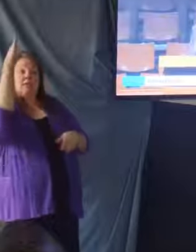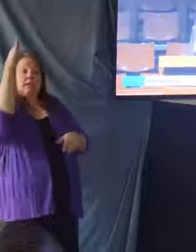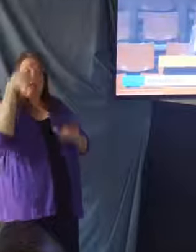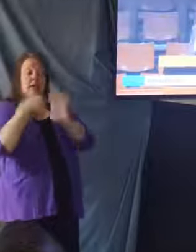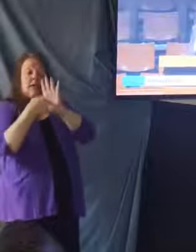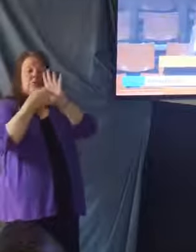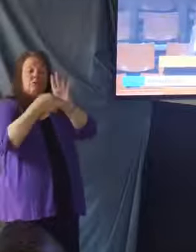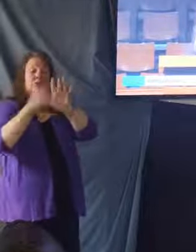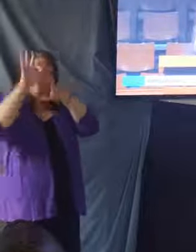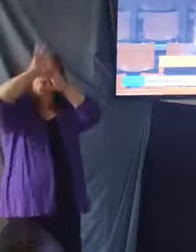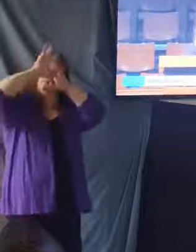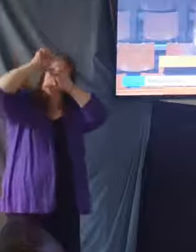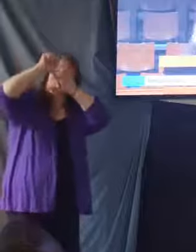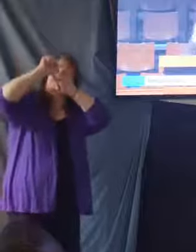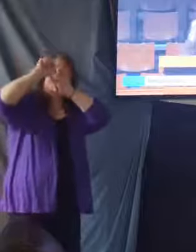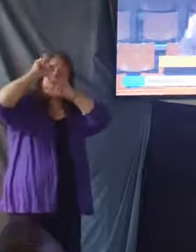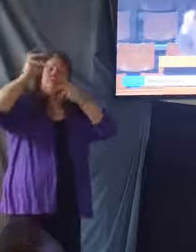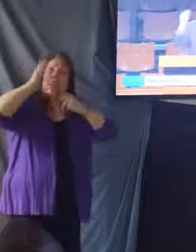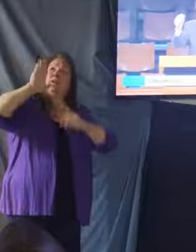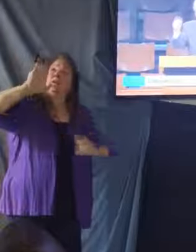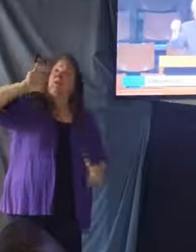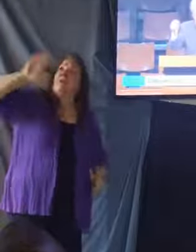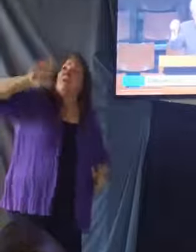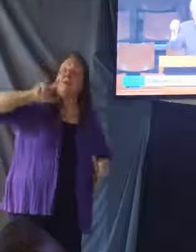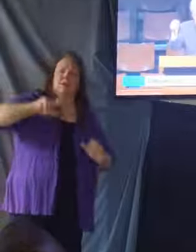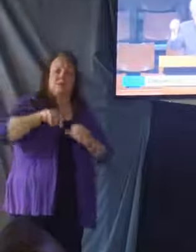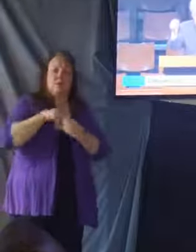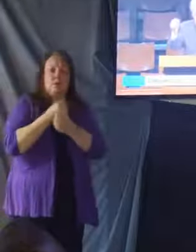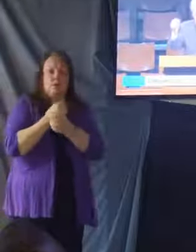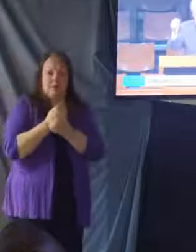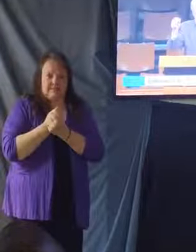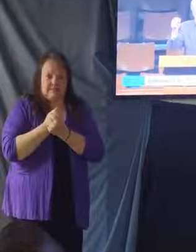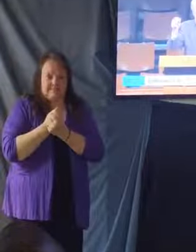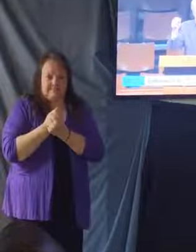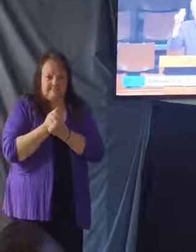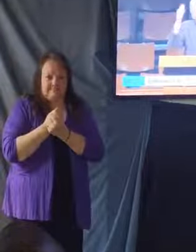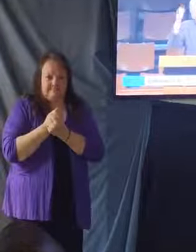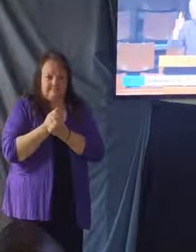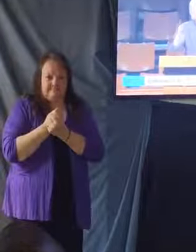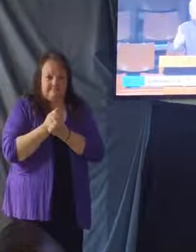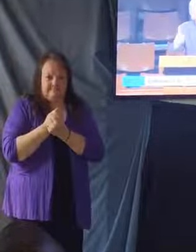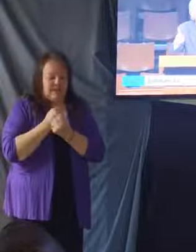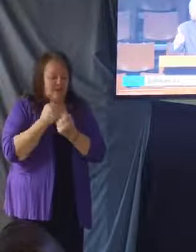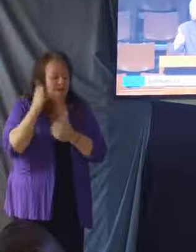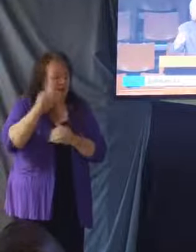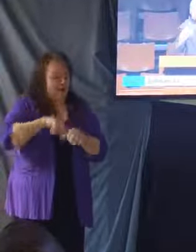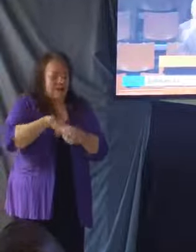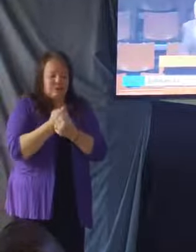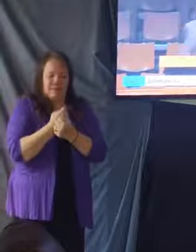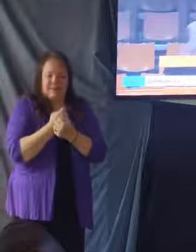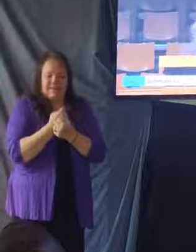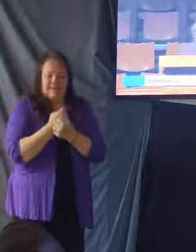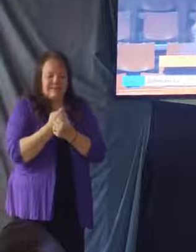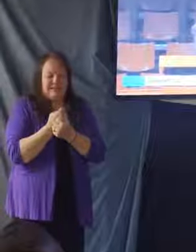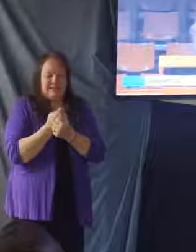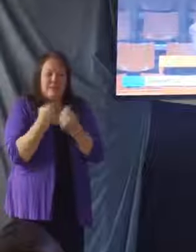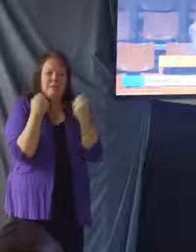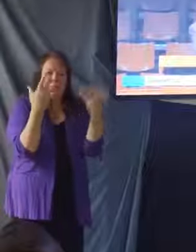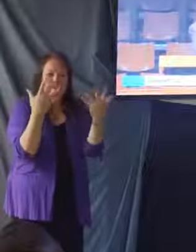show the surpassing riches of his grace. The grace of God's appeared,